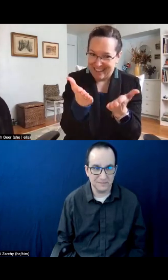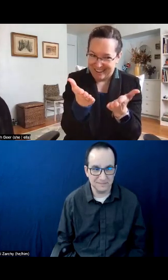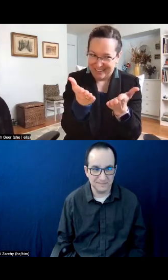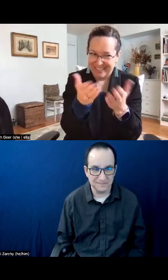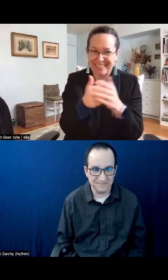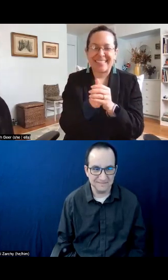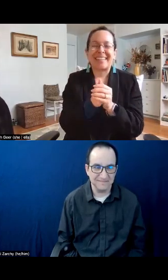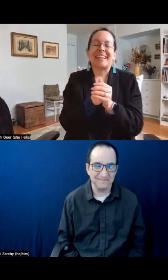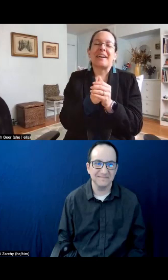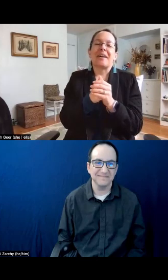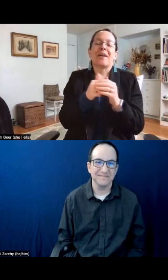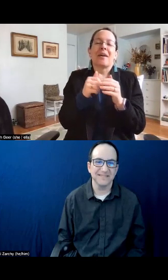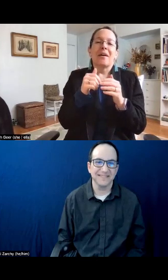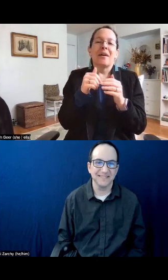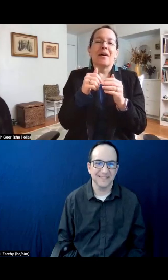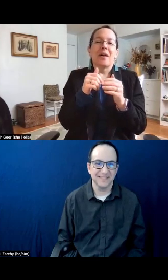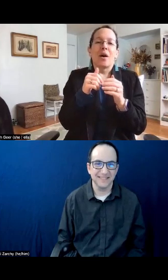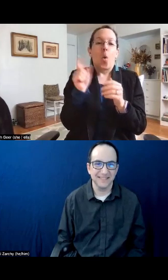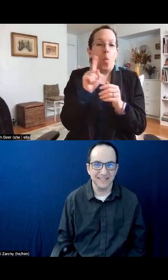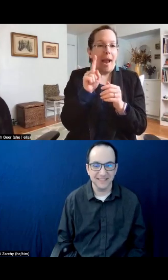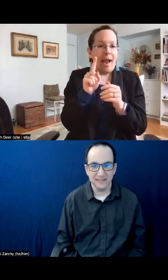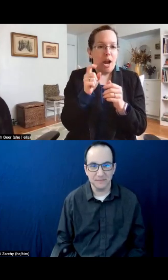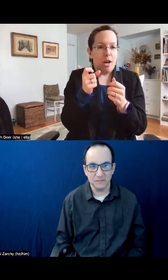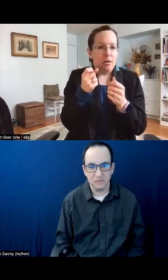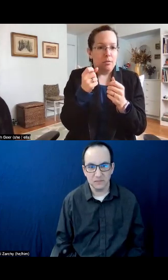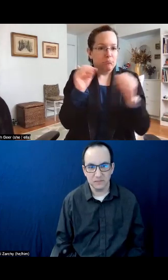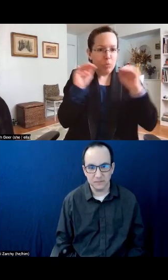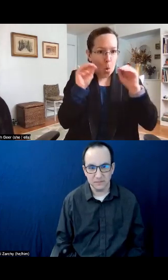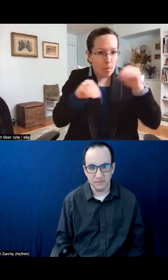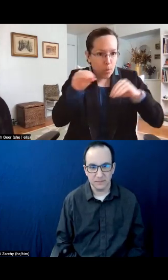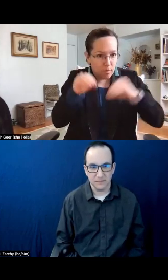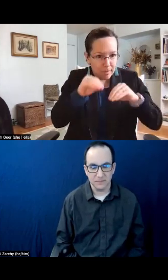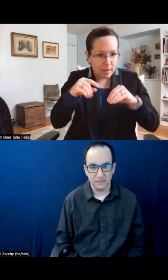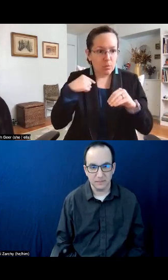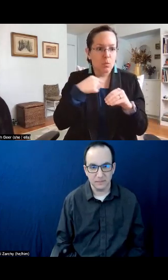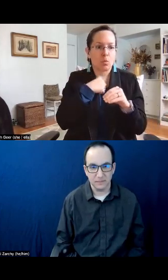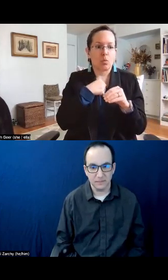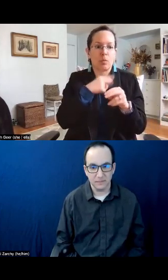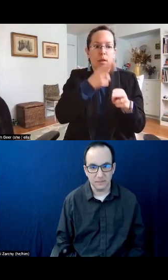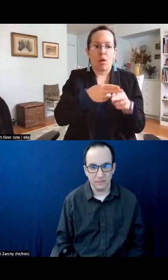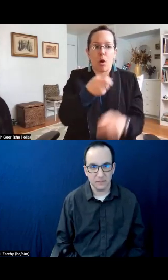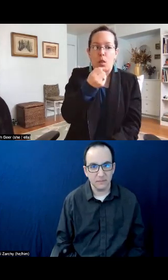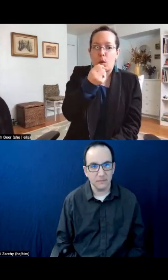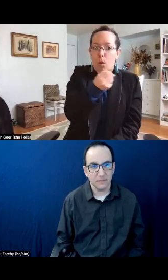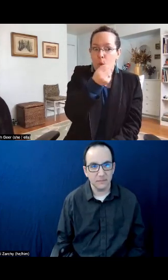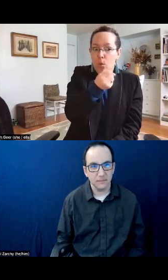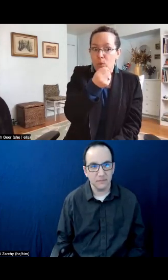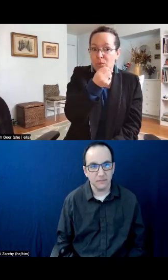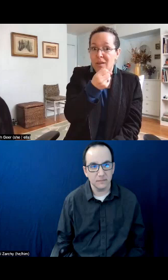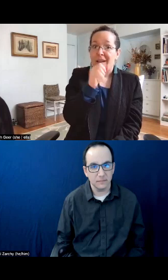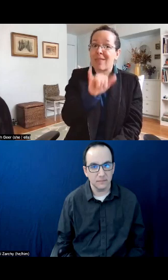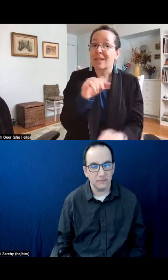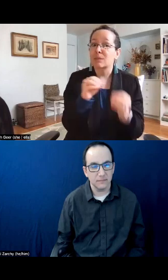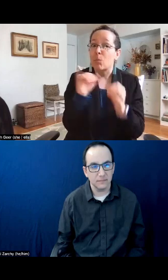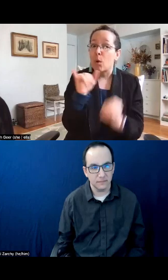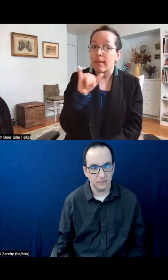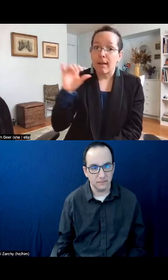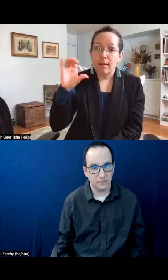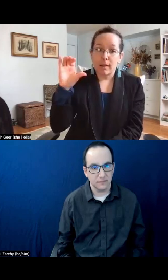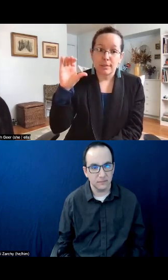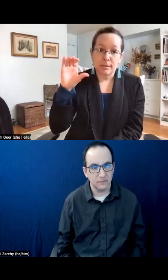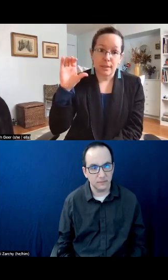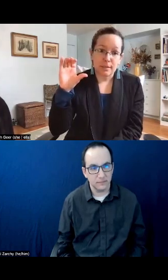after hours and hours and hours of assessment, these periods of stasis are in fact present and serve a